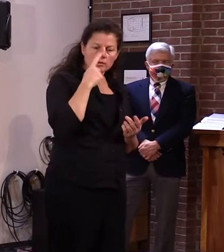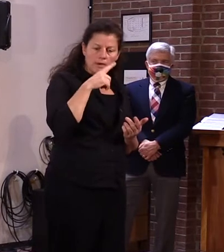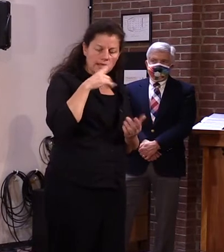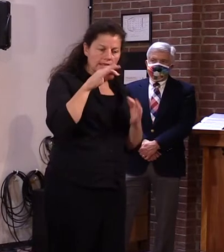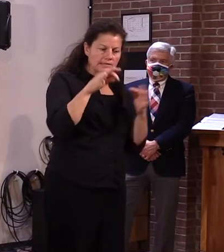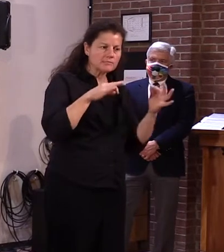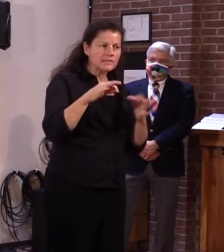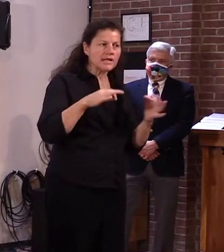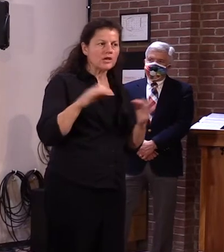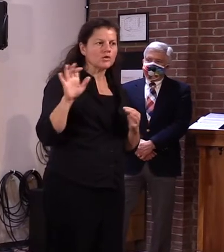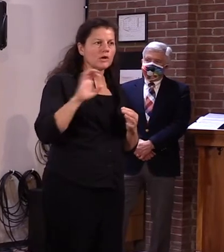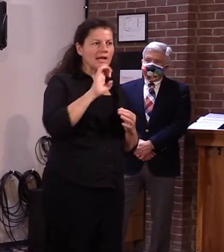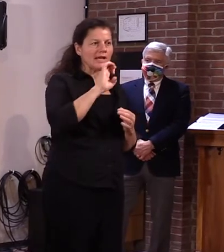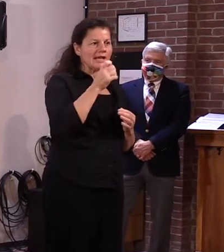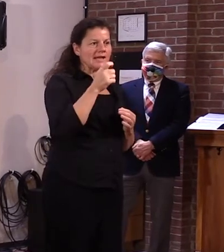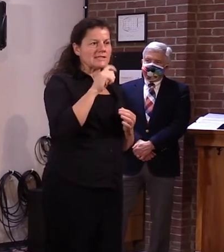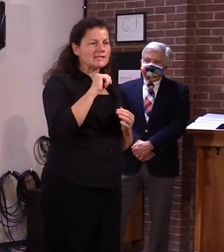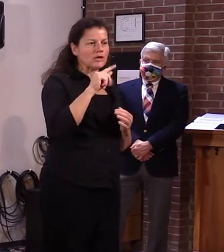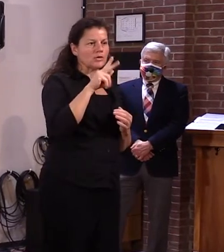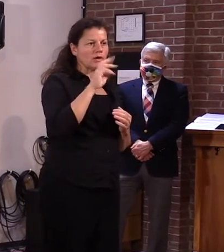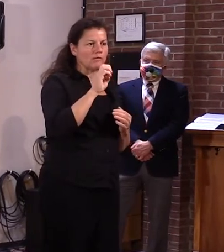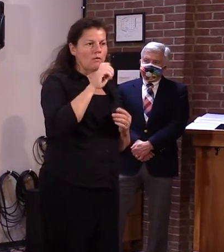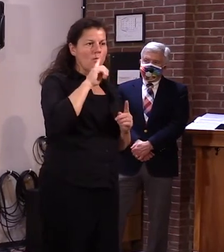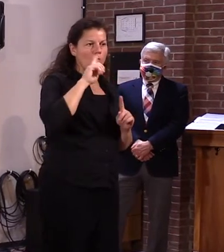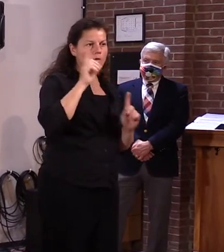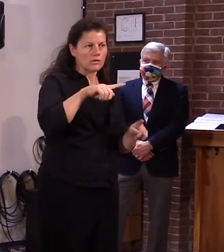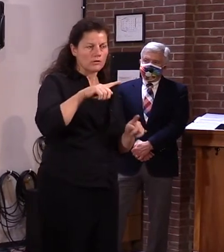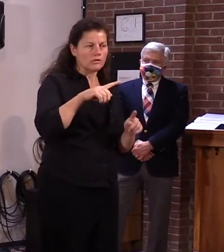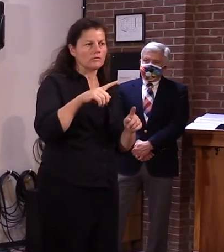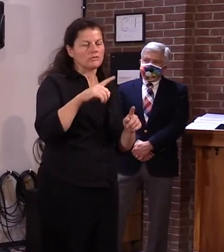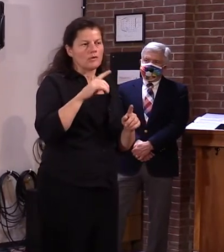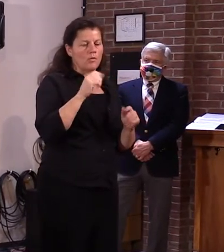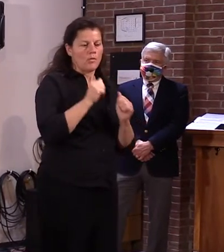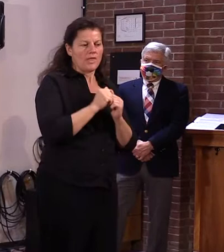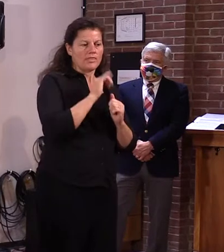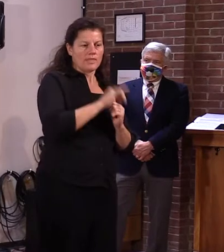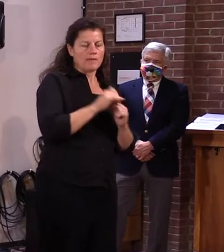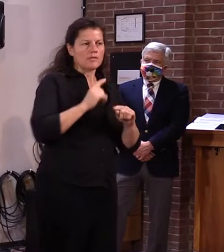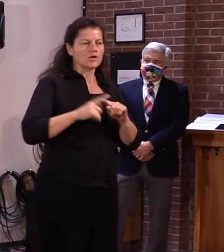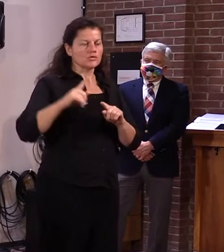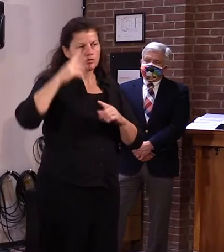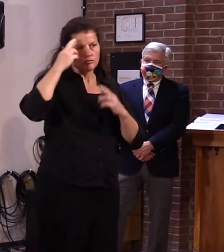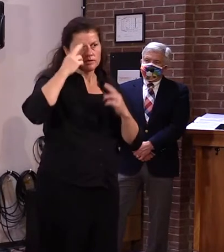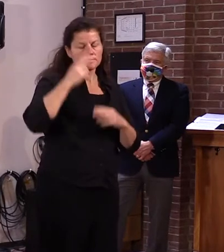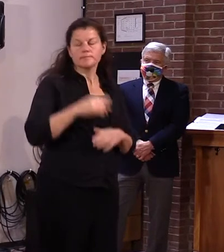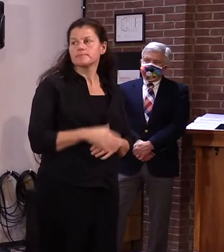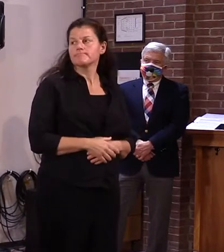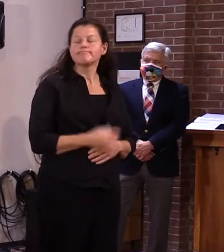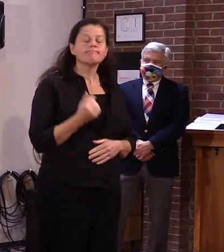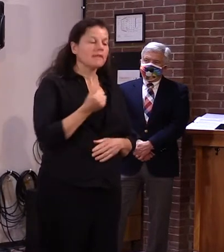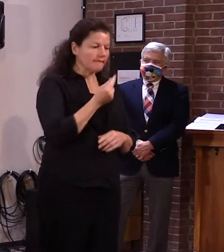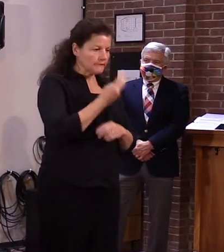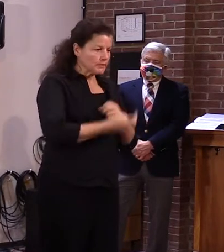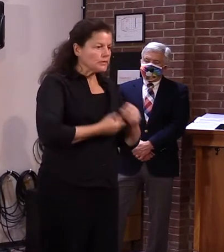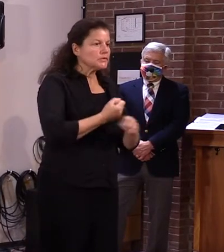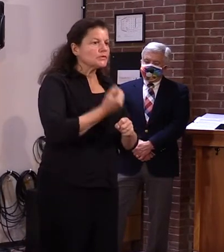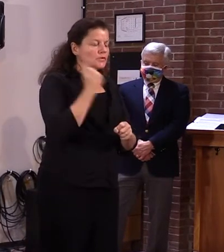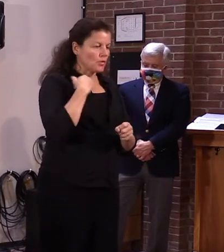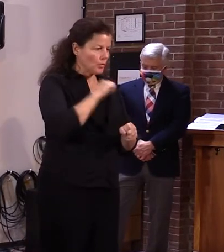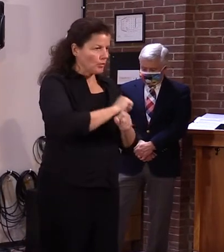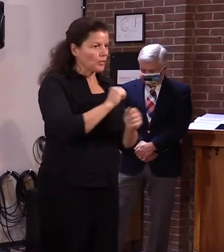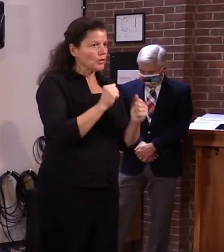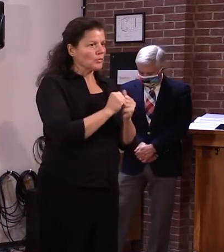it. We went into this a couple of years ago, working with environmental groups,